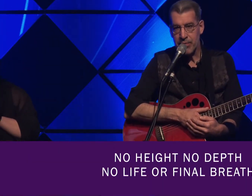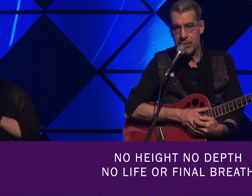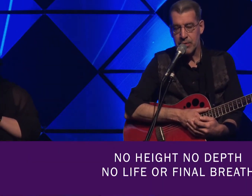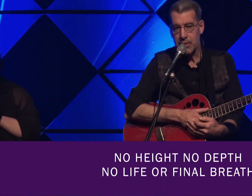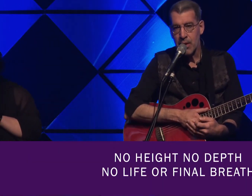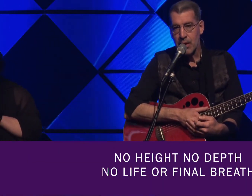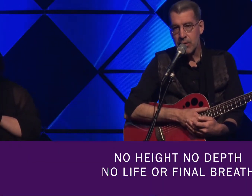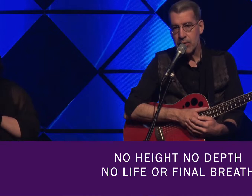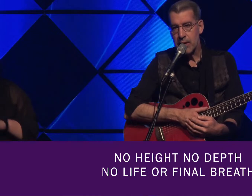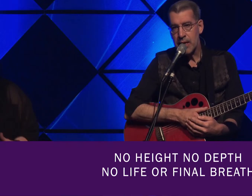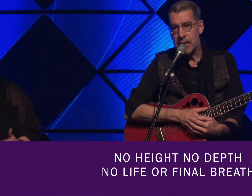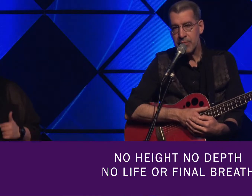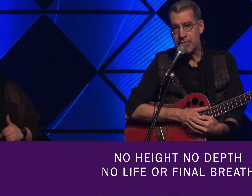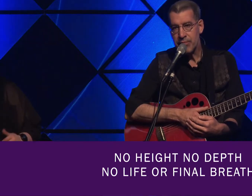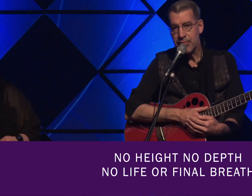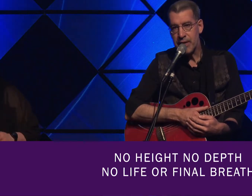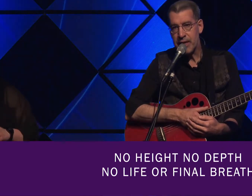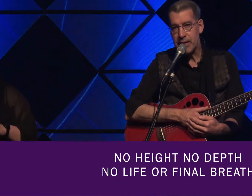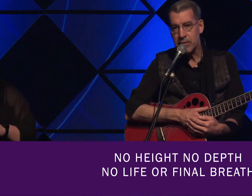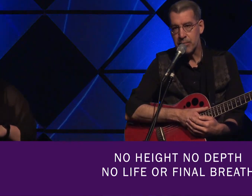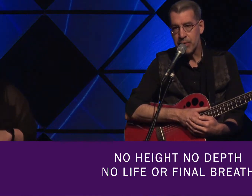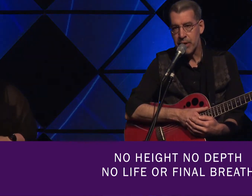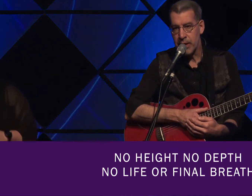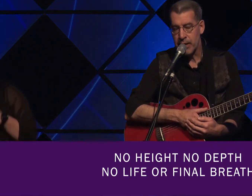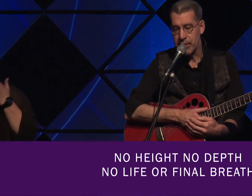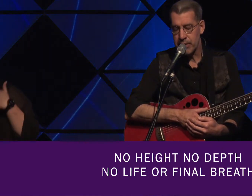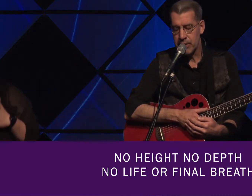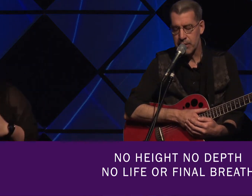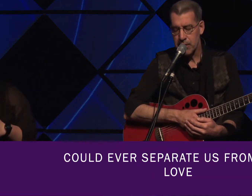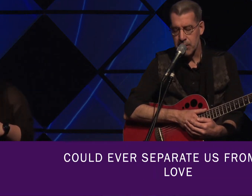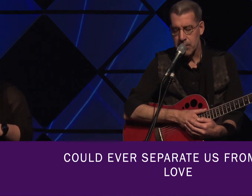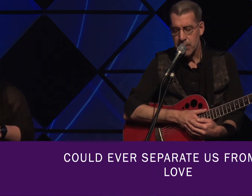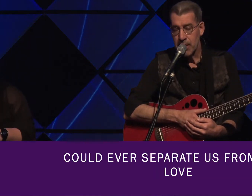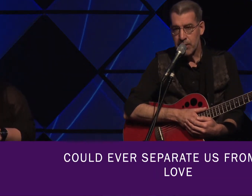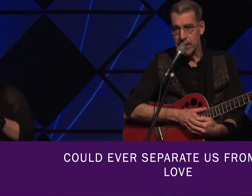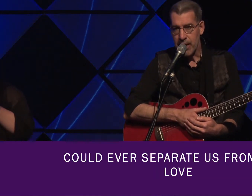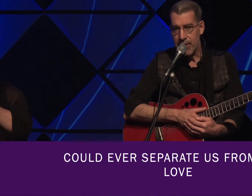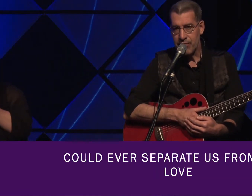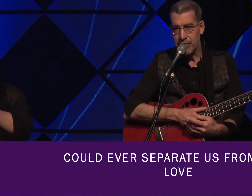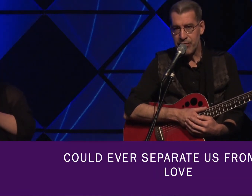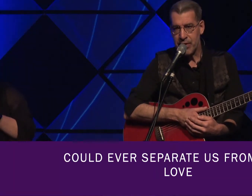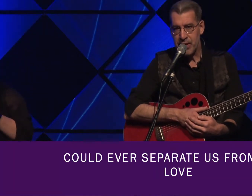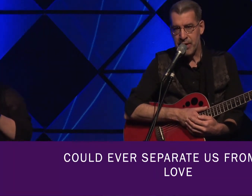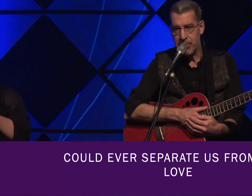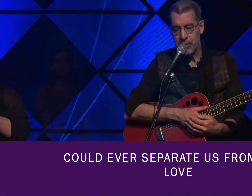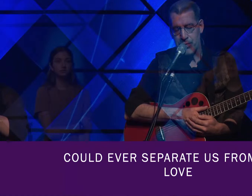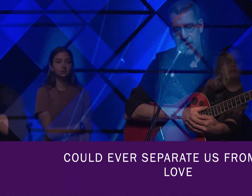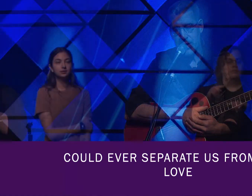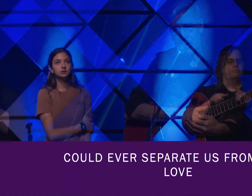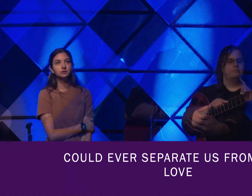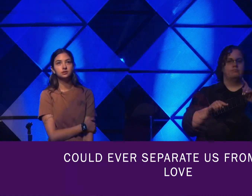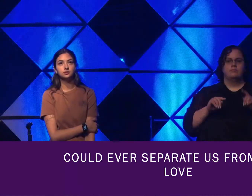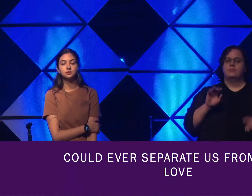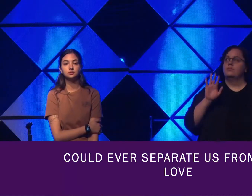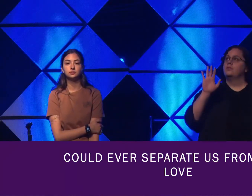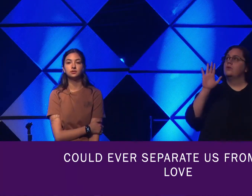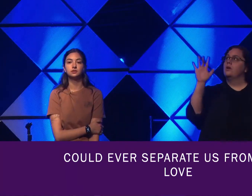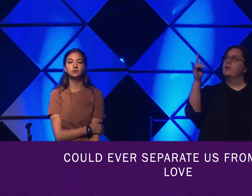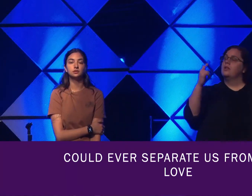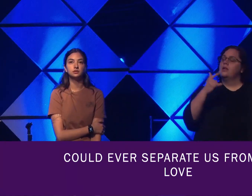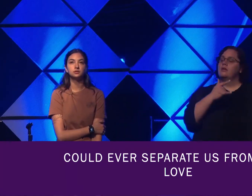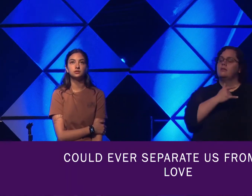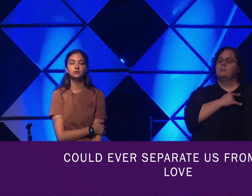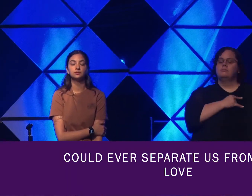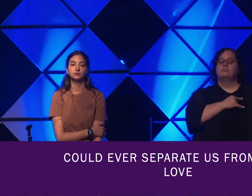depth, no life or final breath could ever separate us from